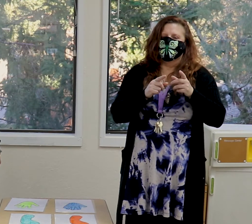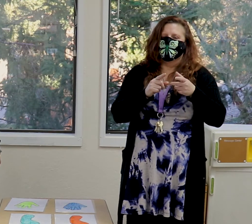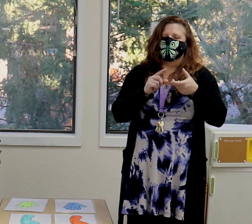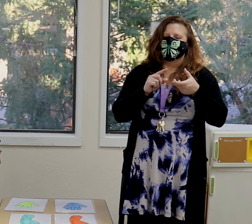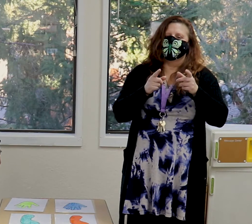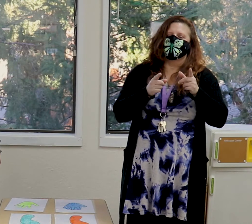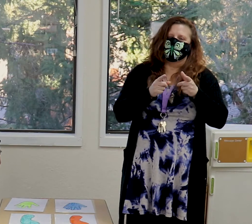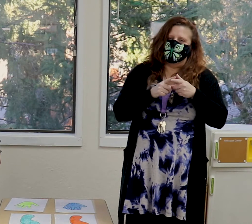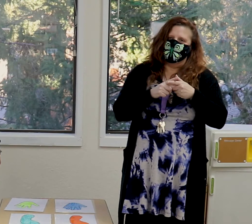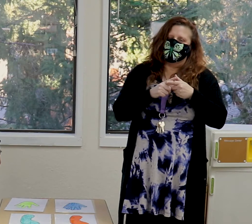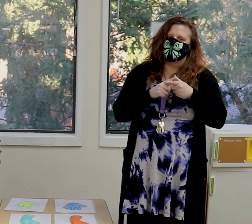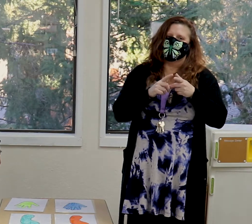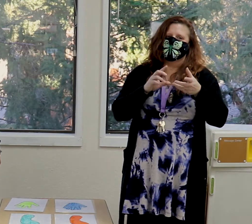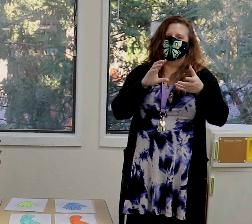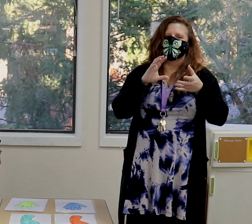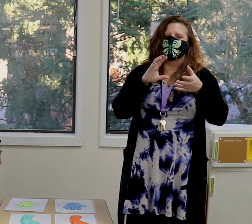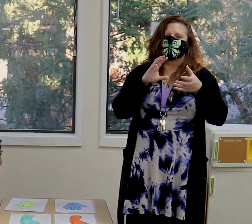The way you do for that is you take